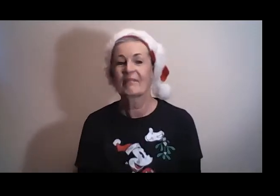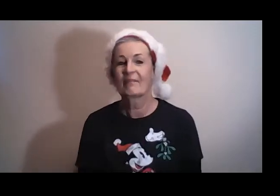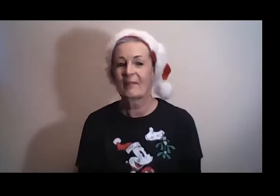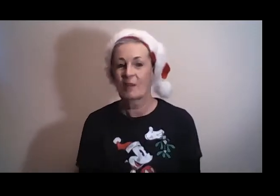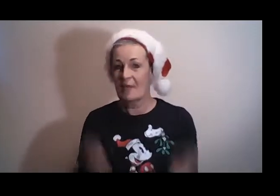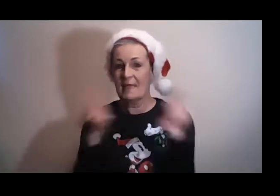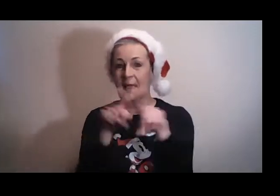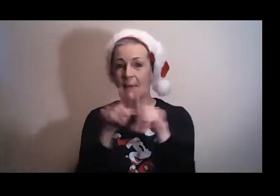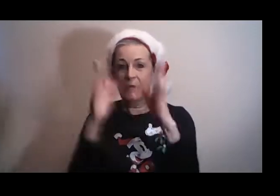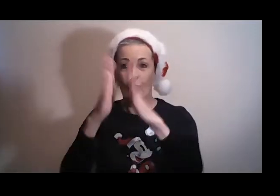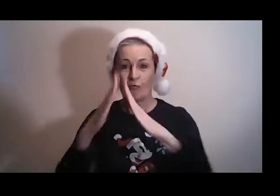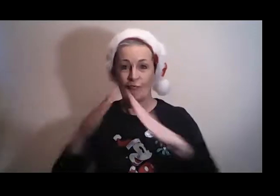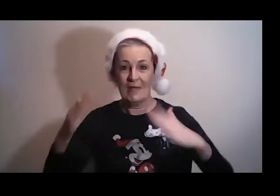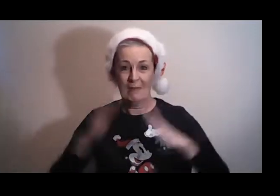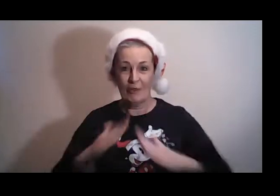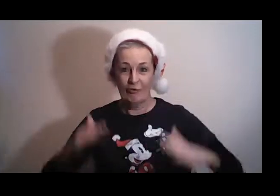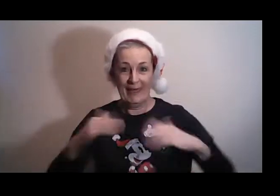tree.